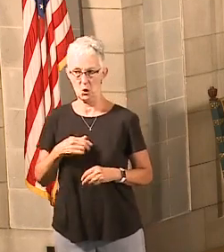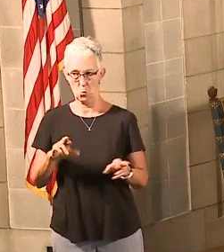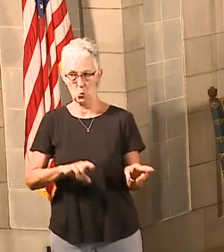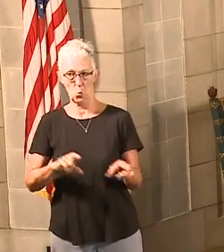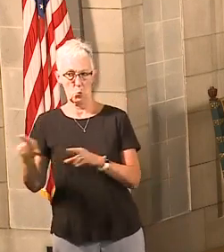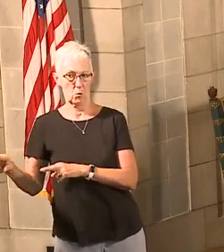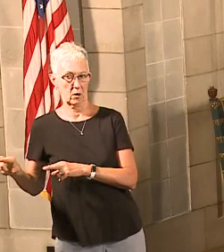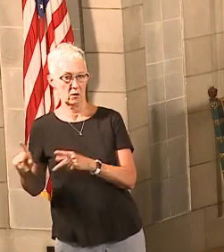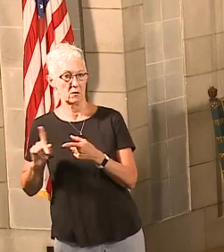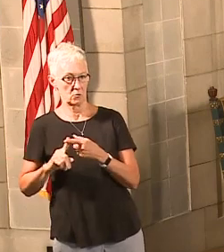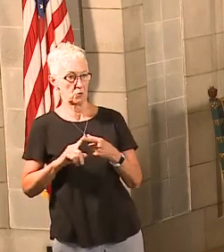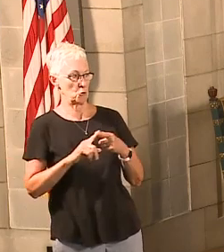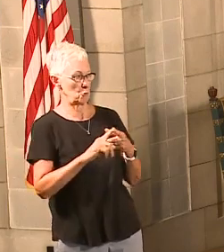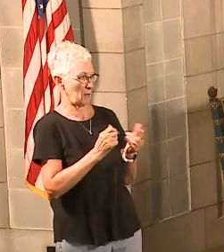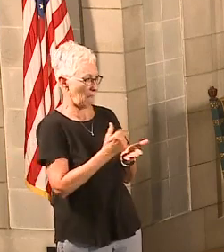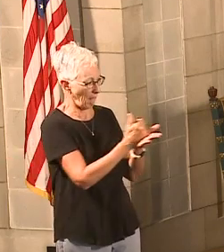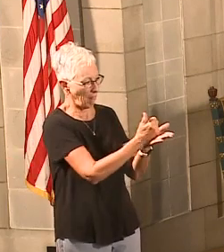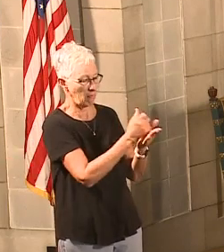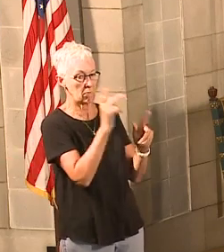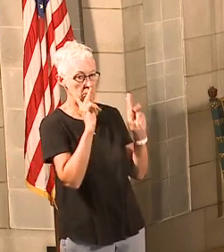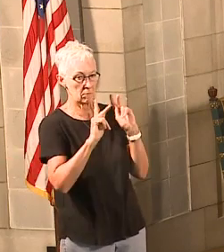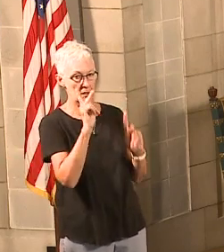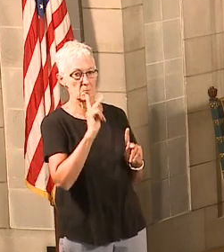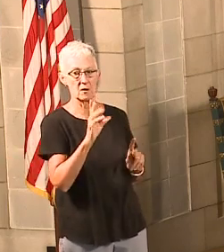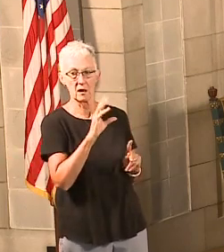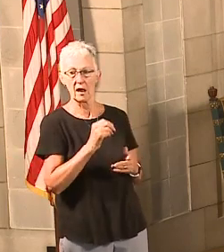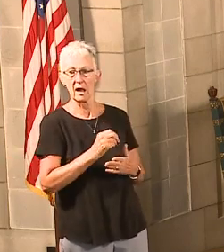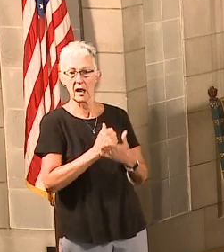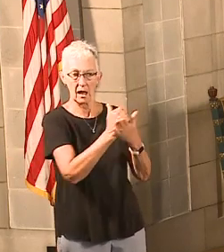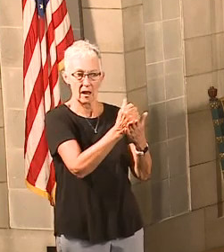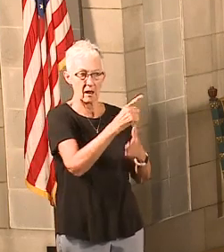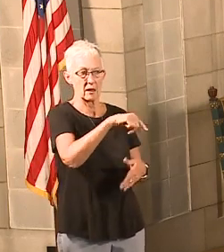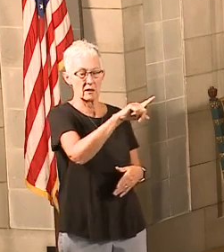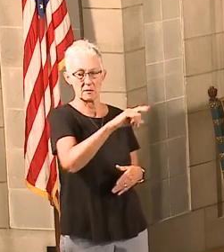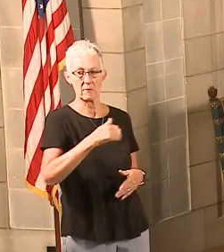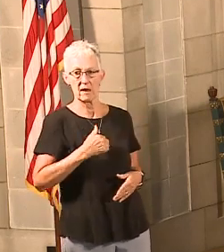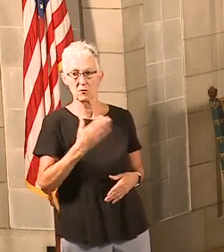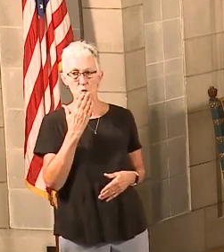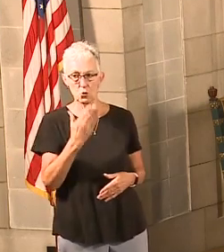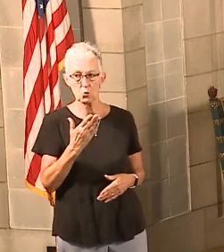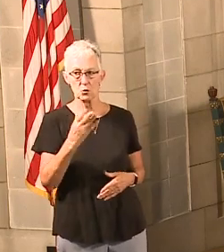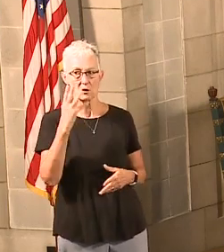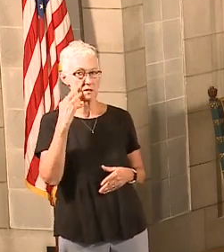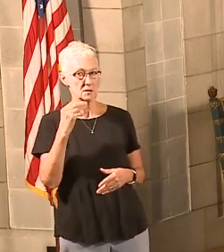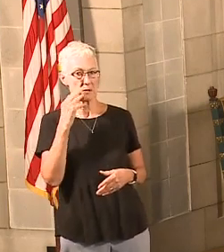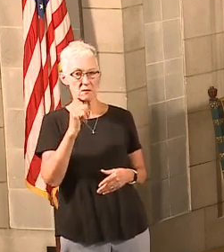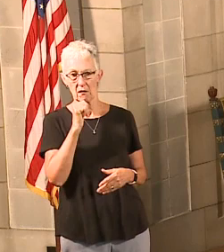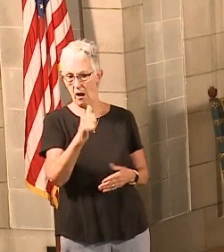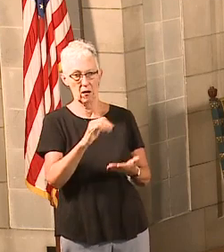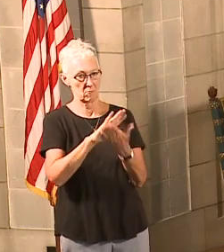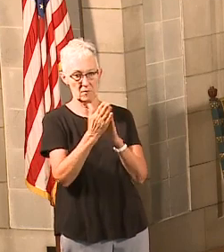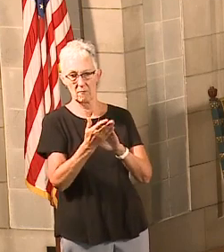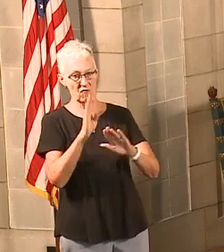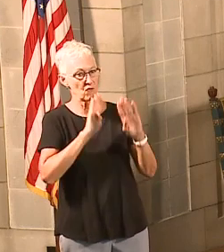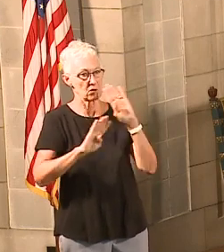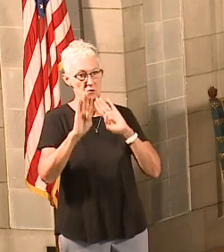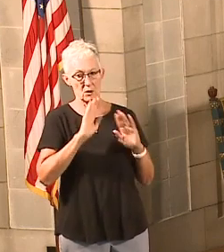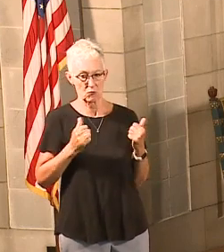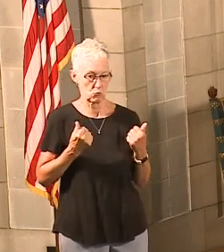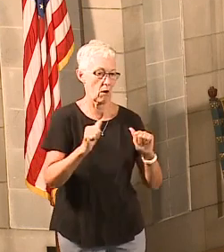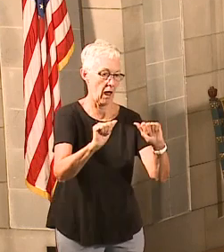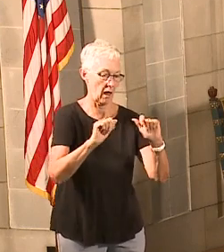ensure that beneficiaries that do apply have a good experience and have those benefits available to them when the program begins